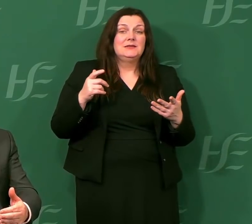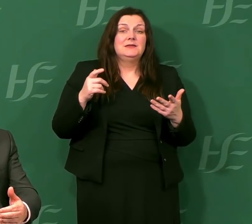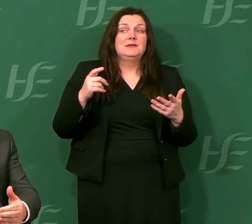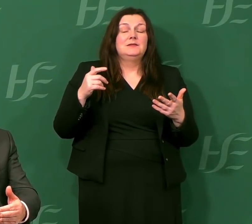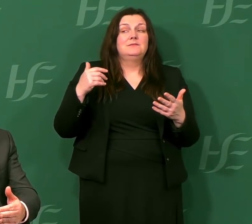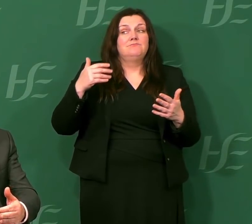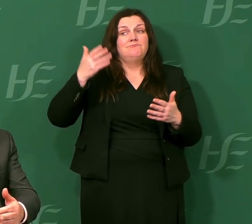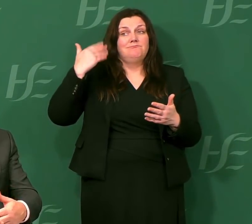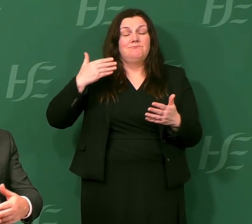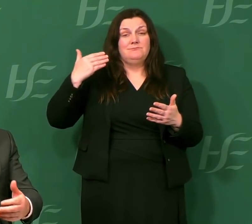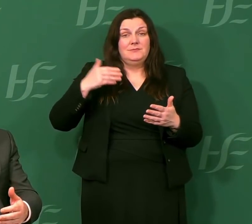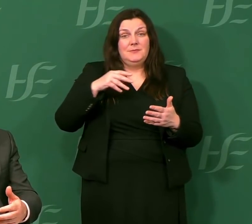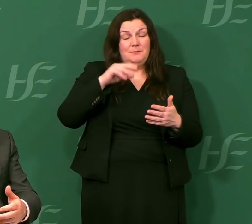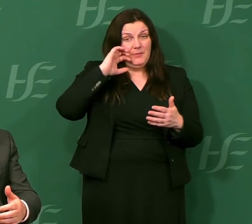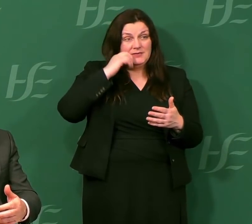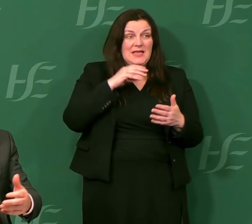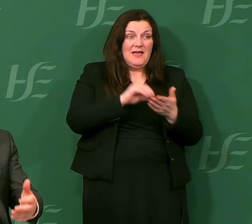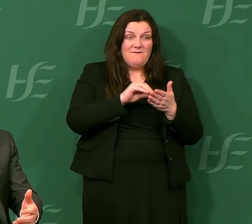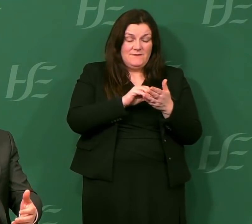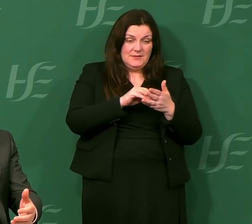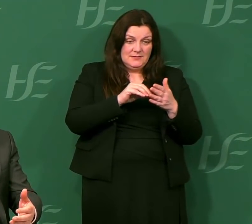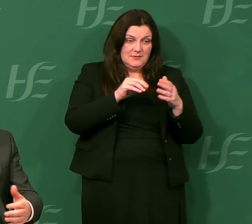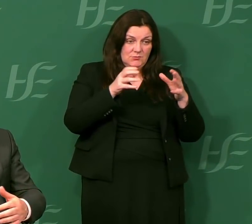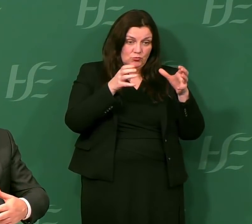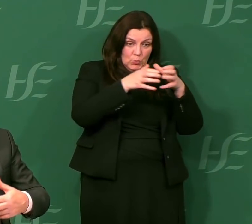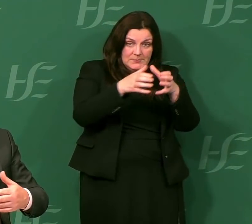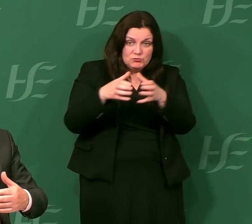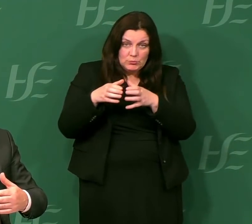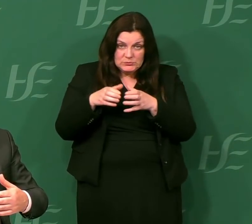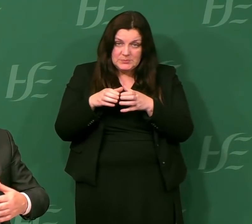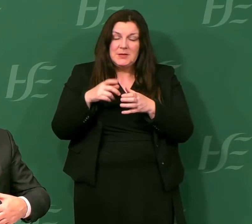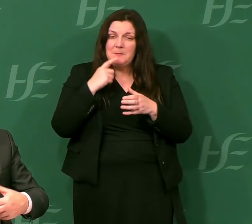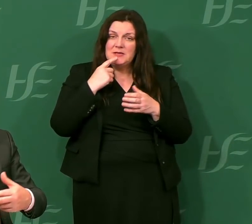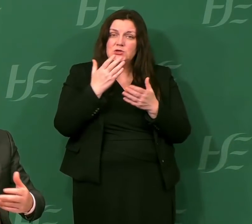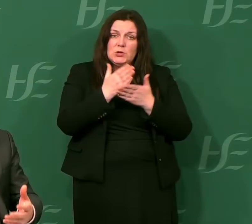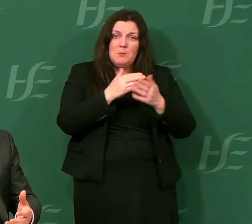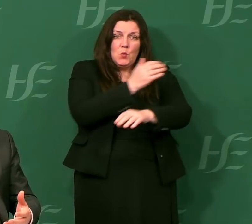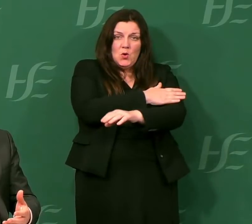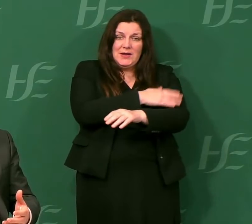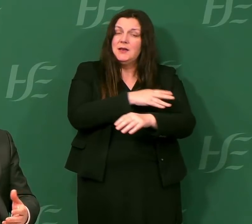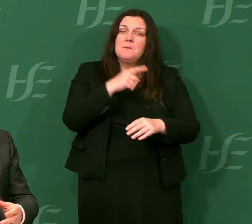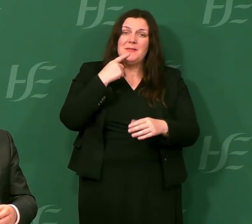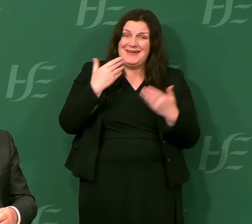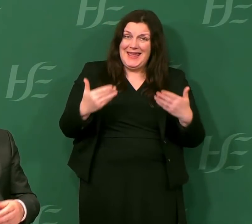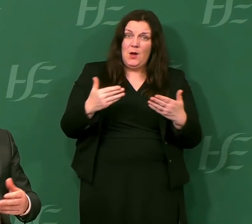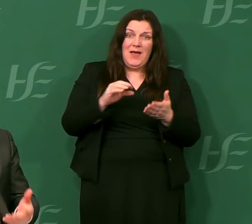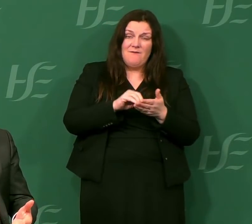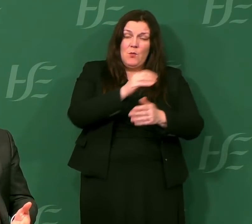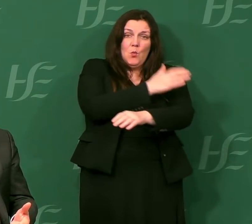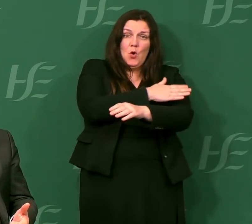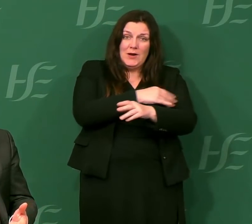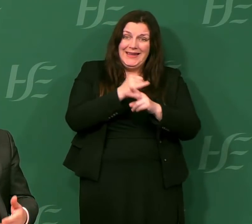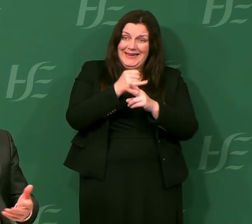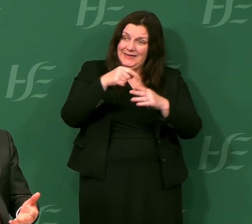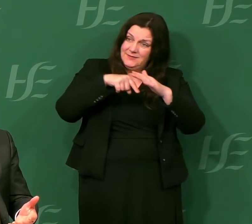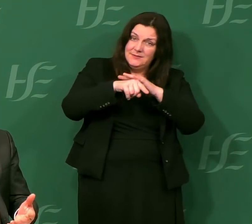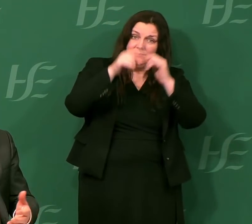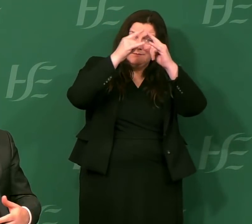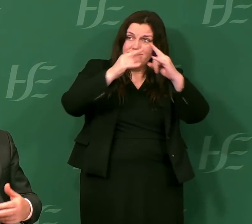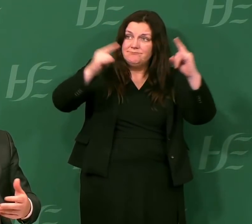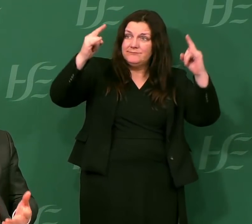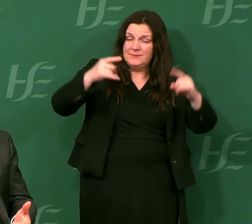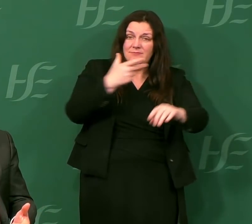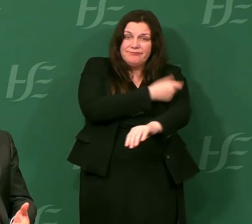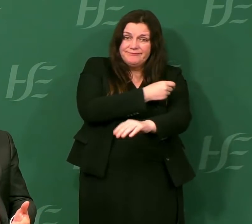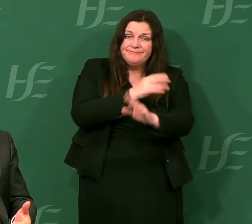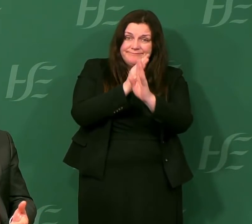tail end of each age, we went with some walk-ins. Whereas now we've gone from the start with walk-ins. So, for example, this morning, a